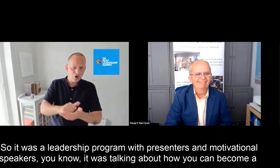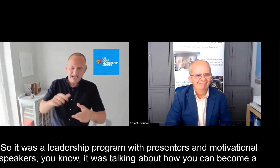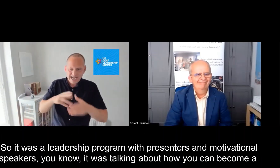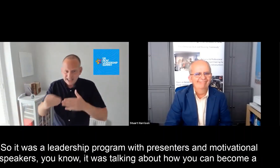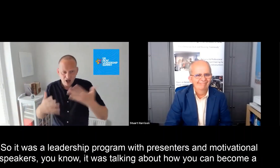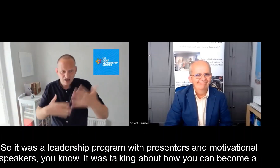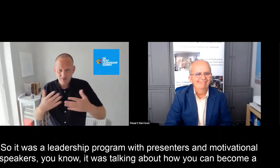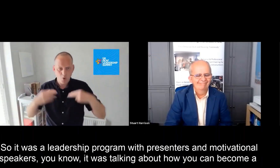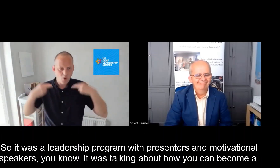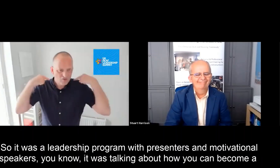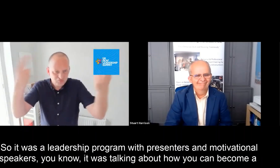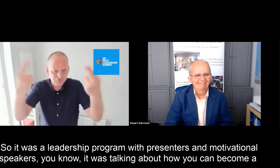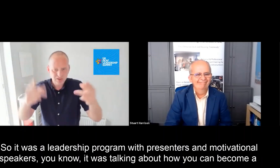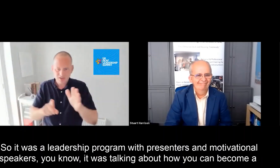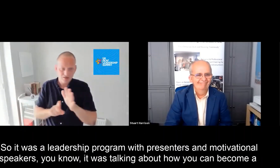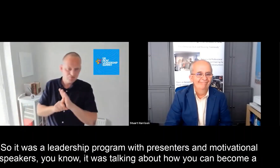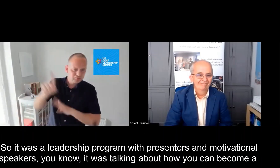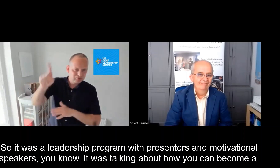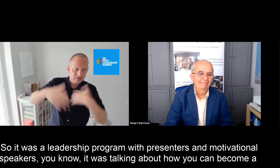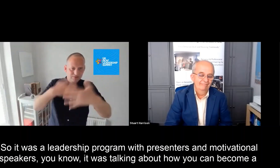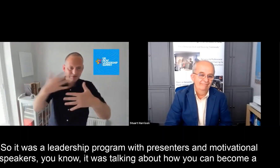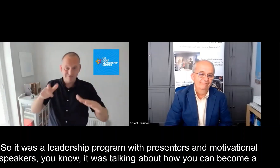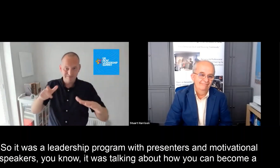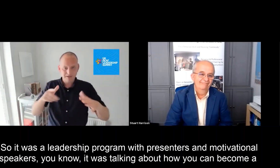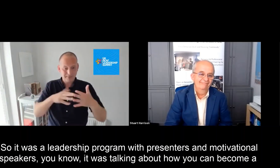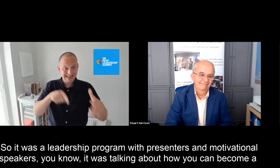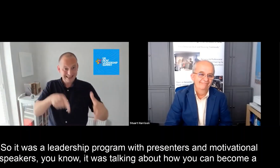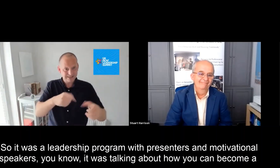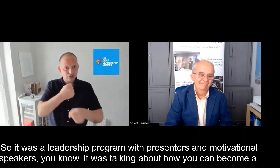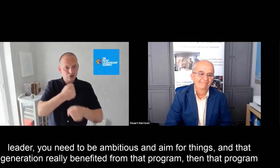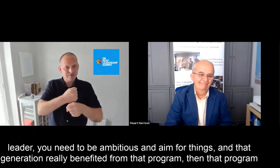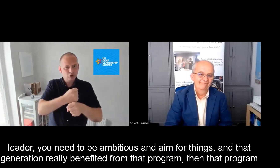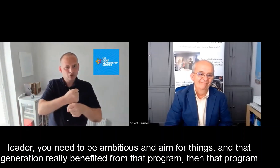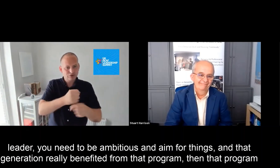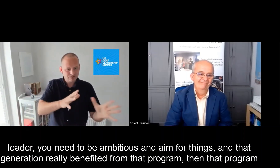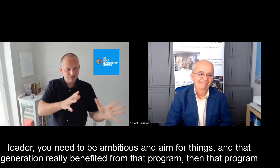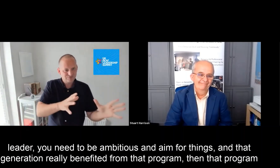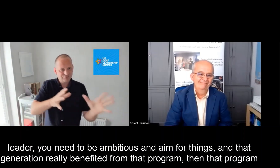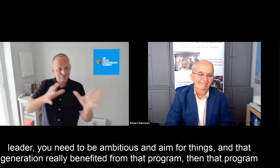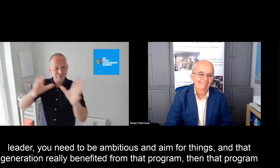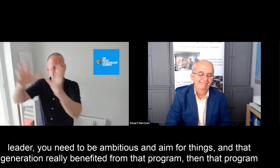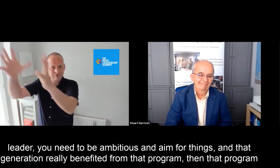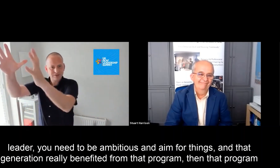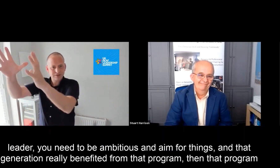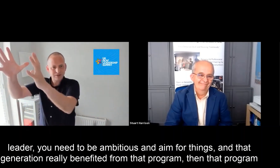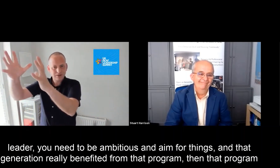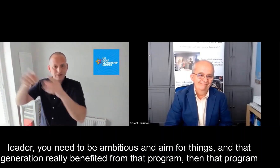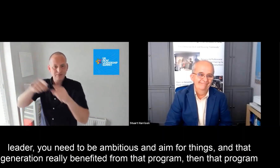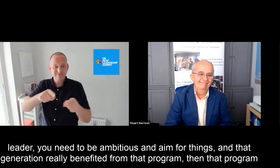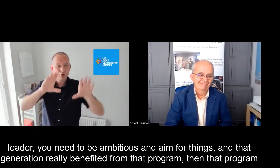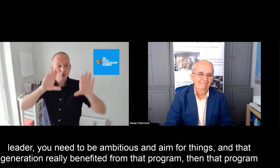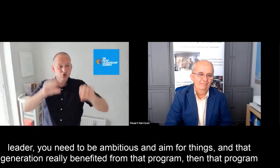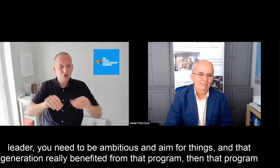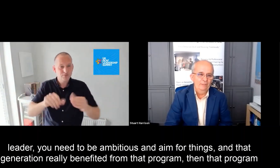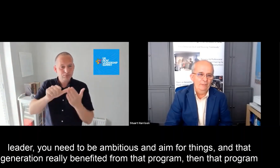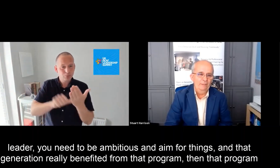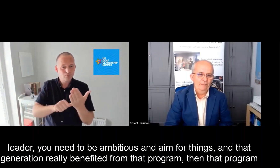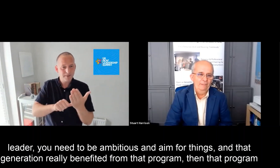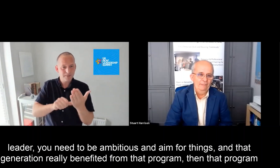motivational speakers. You know, it was talking about how you can become a leader, you need to be ambitious and aim for things. And that generation really benefited from that